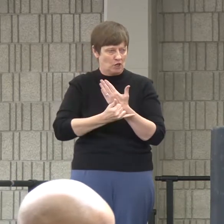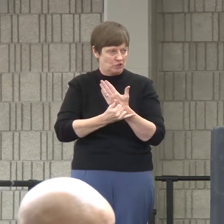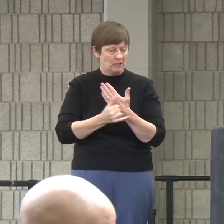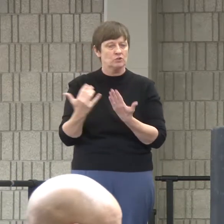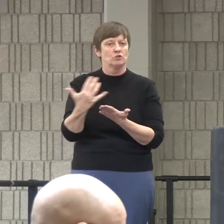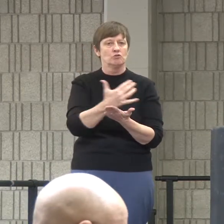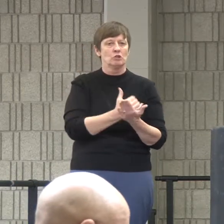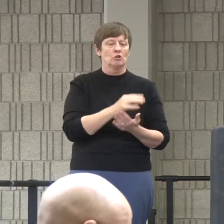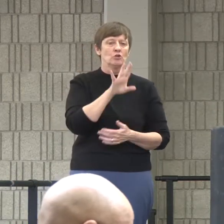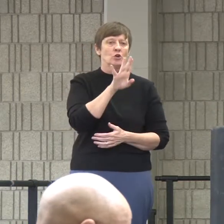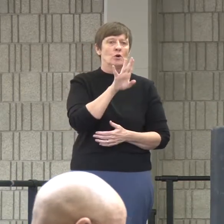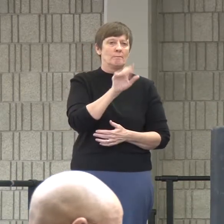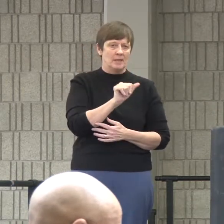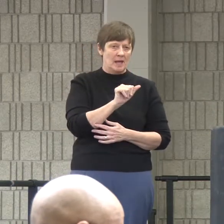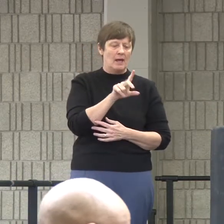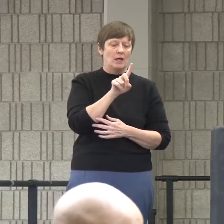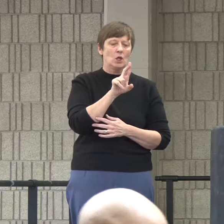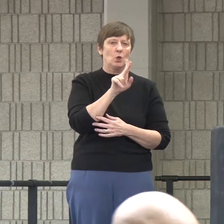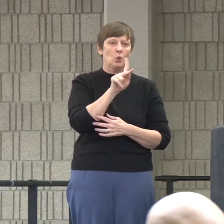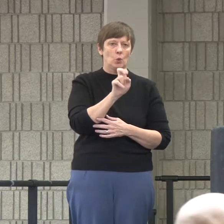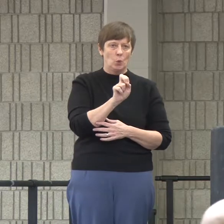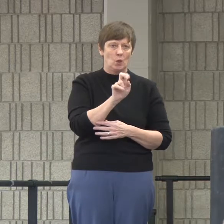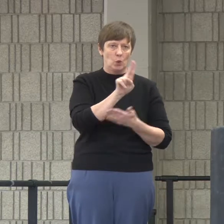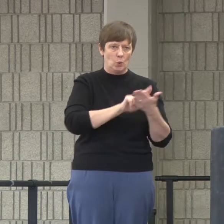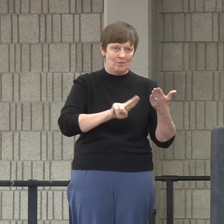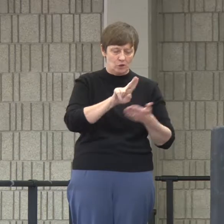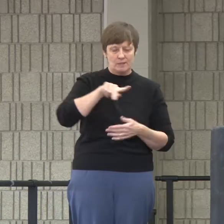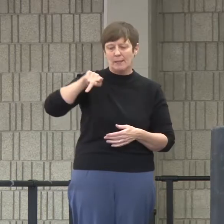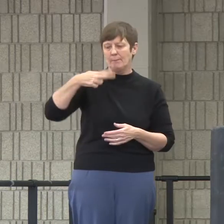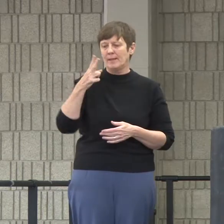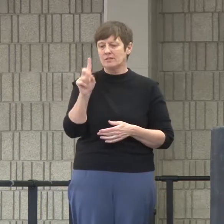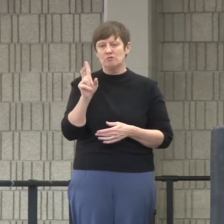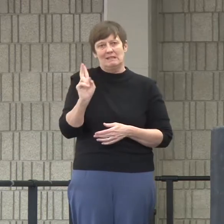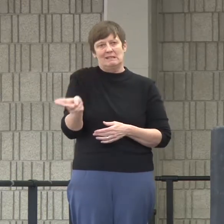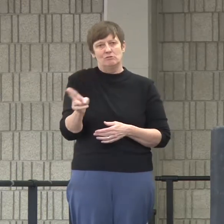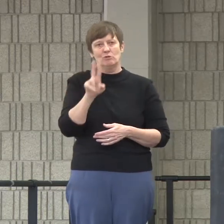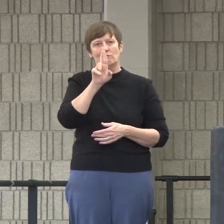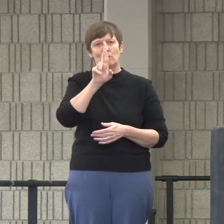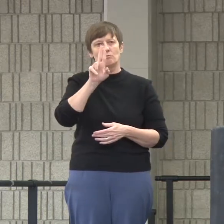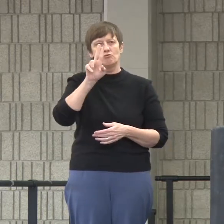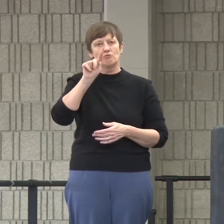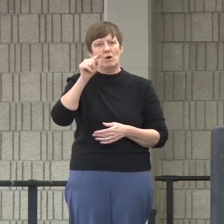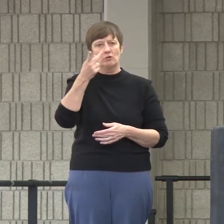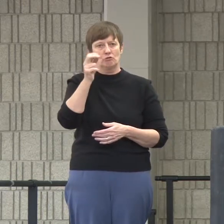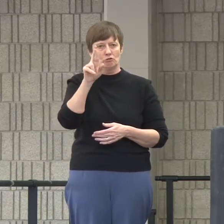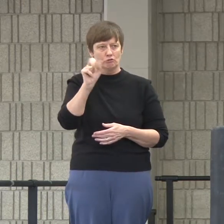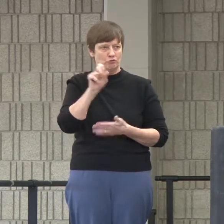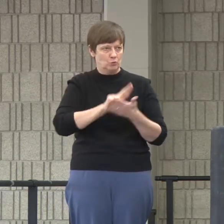bachelor's degree at Duke University and her PhD in history at Rutgers University.